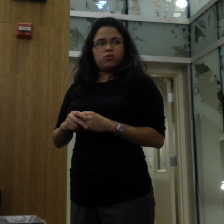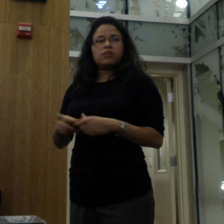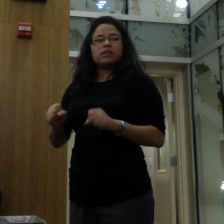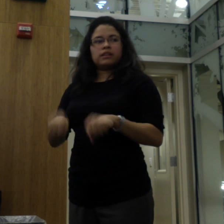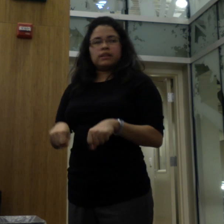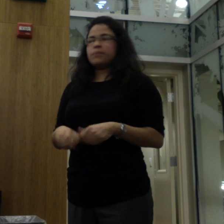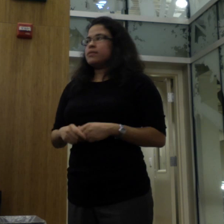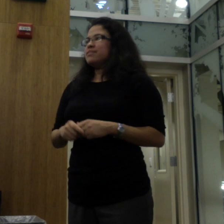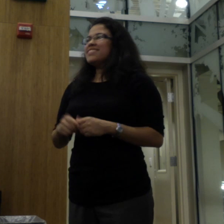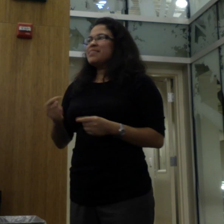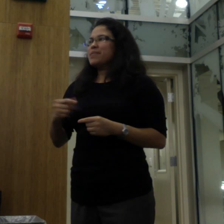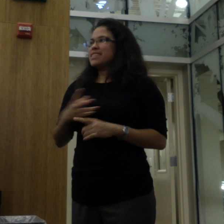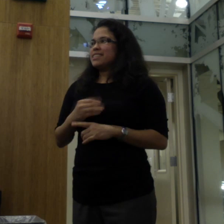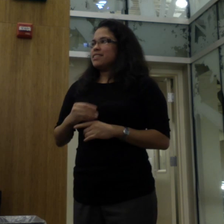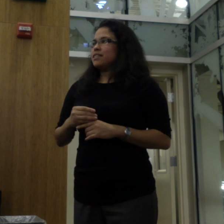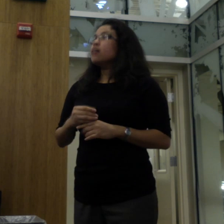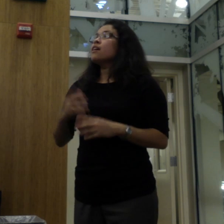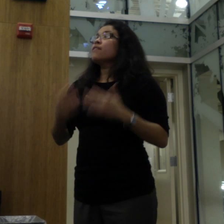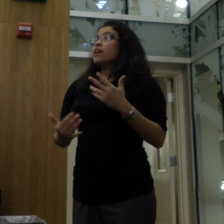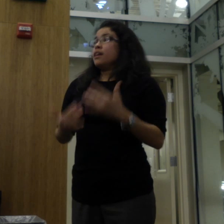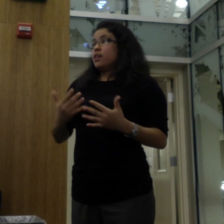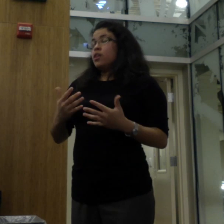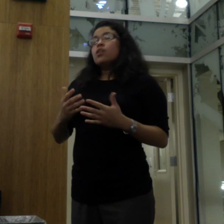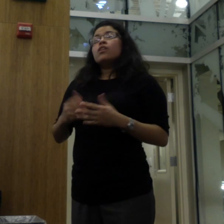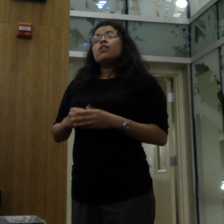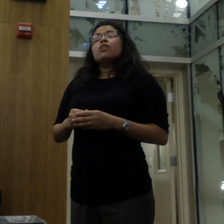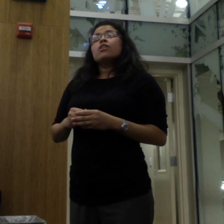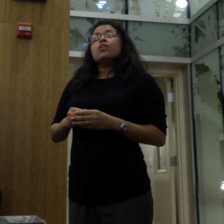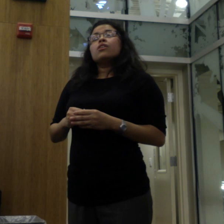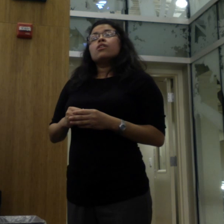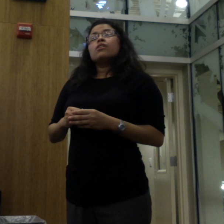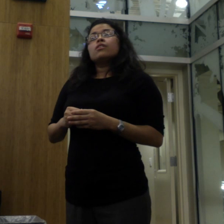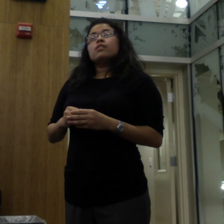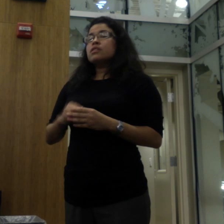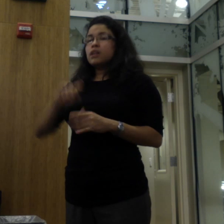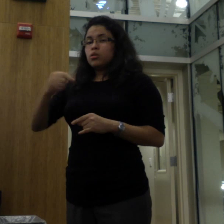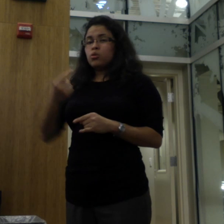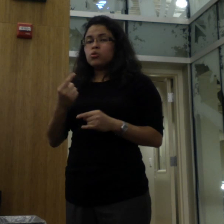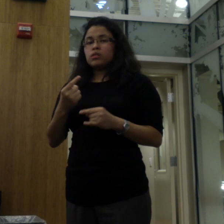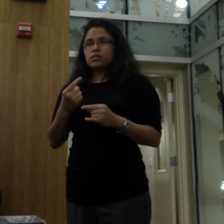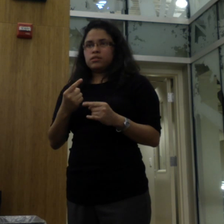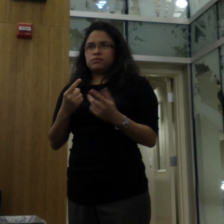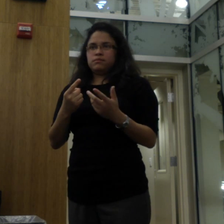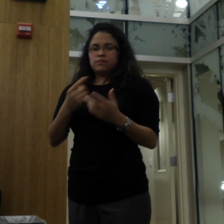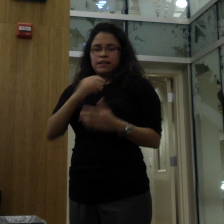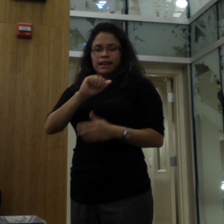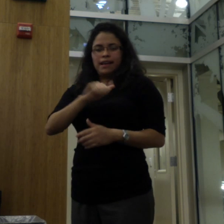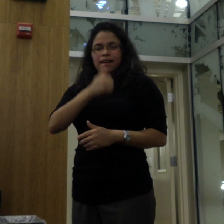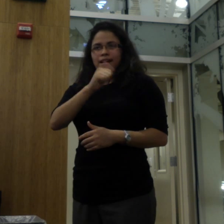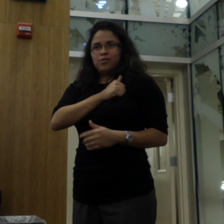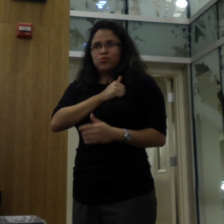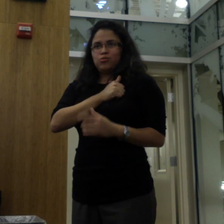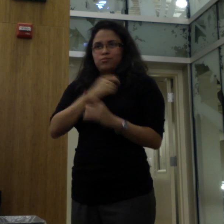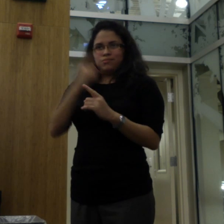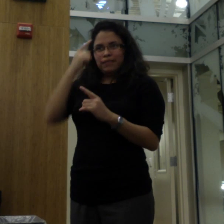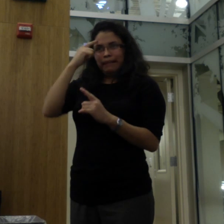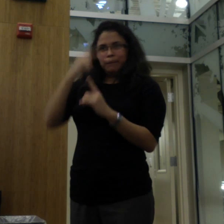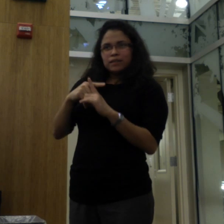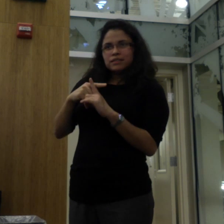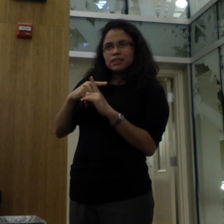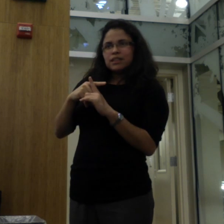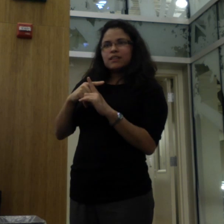well. So a fire is going to not only give you a positive attitude, it's going to allow you to stay